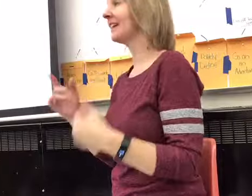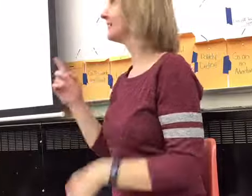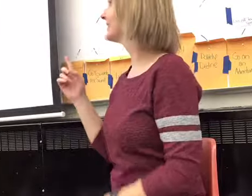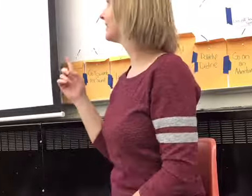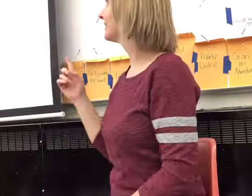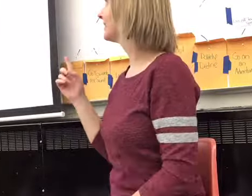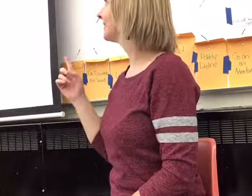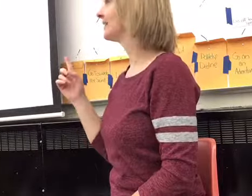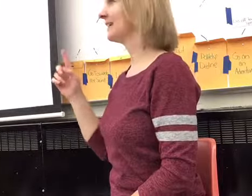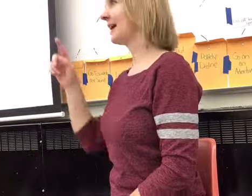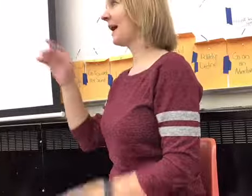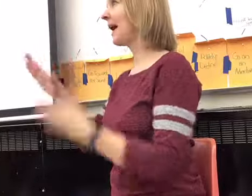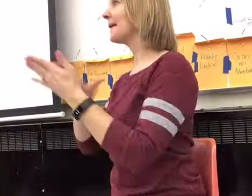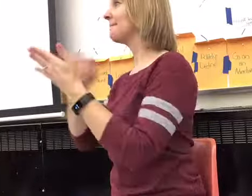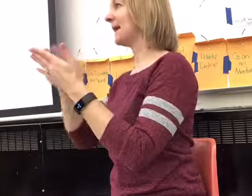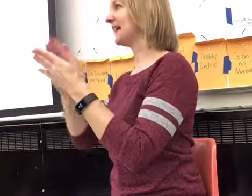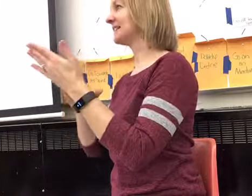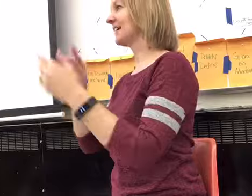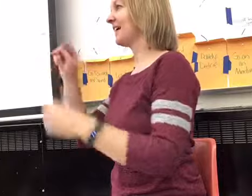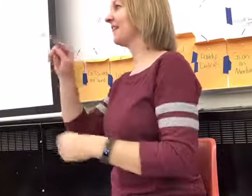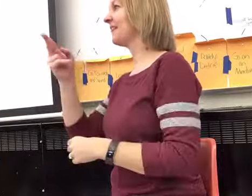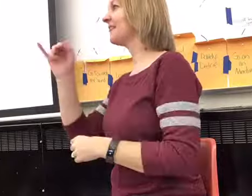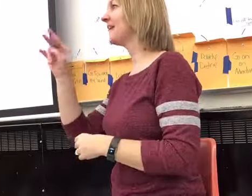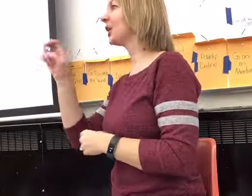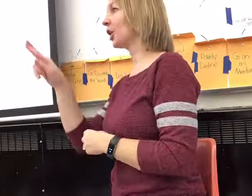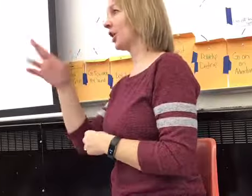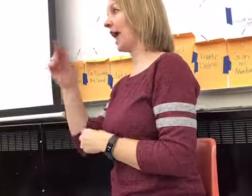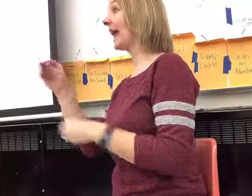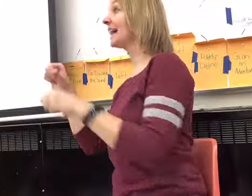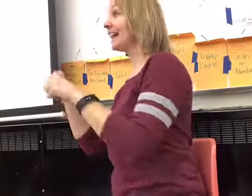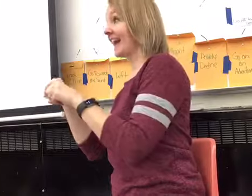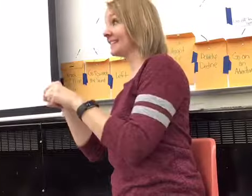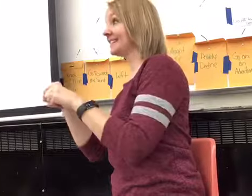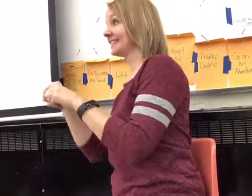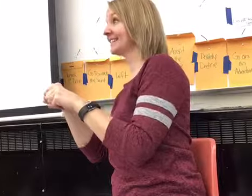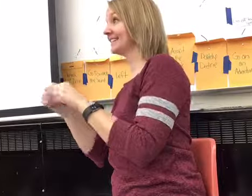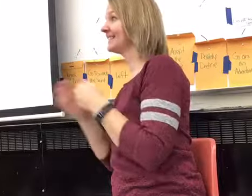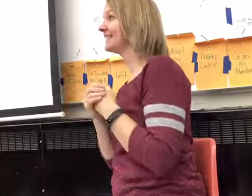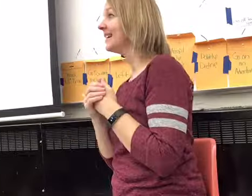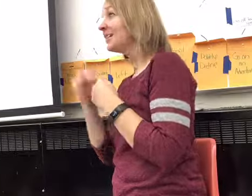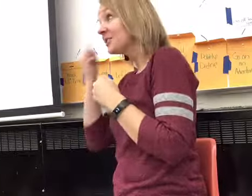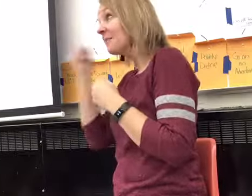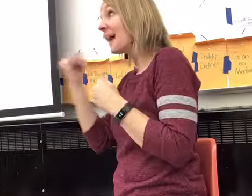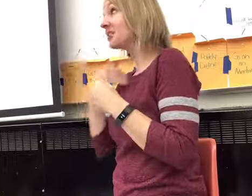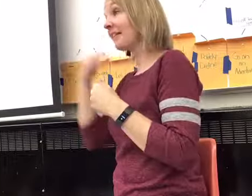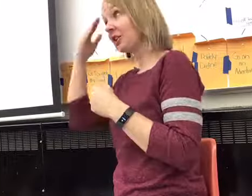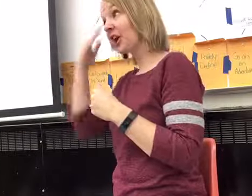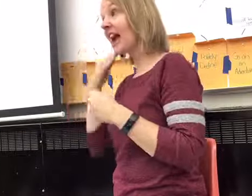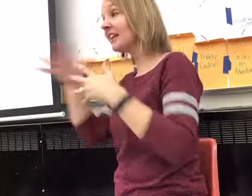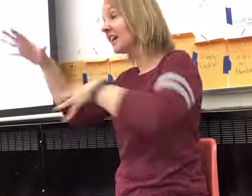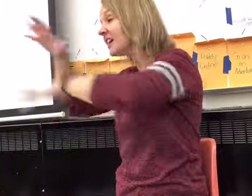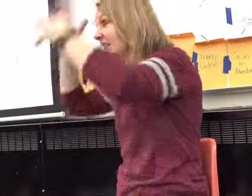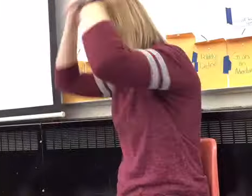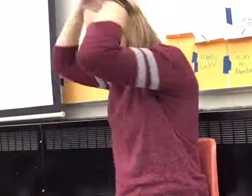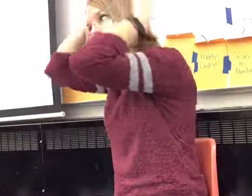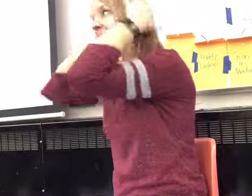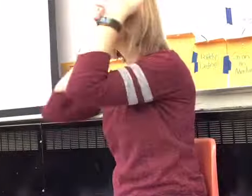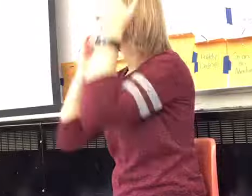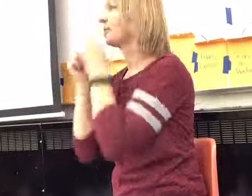Paint thinner. Yum. And also kerosene gas. So imagine having your head doused in like kerosene. There's a reason it